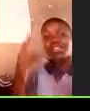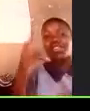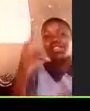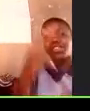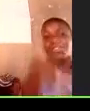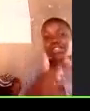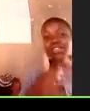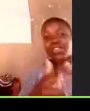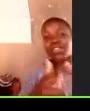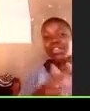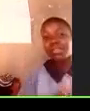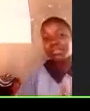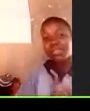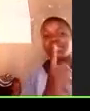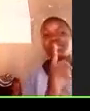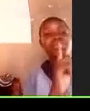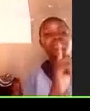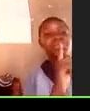Awar.